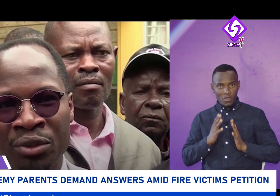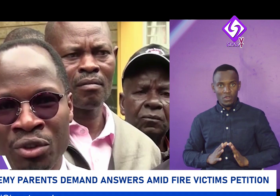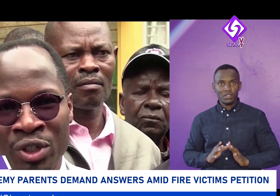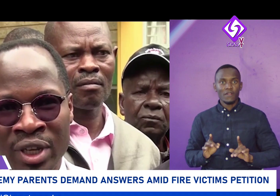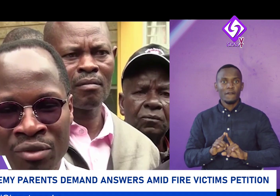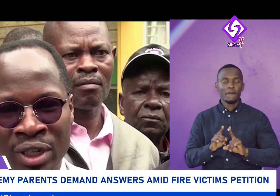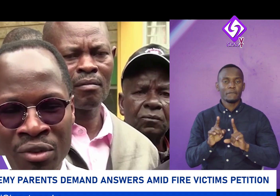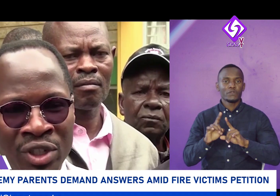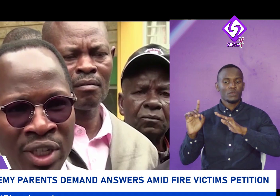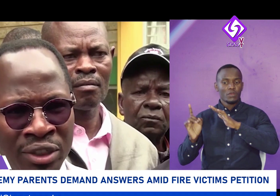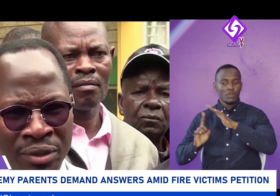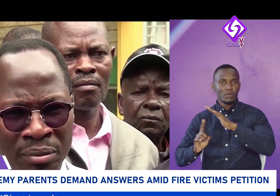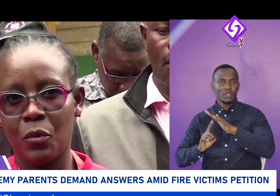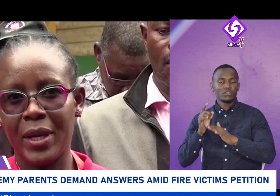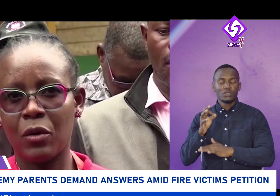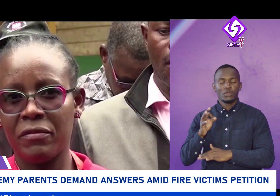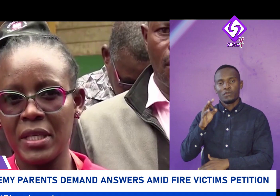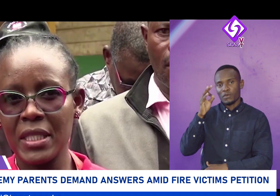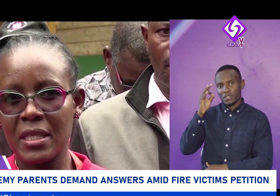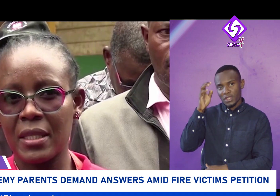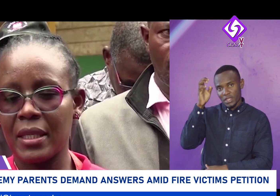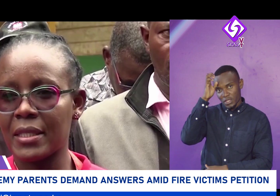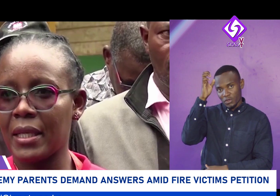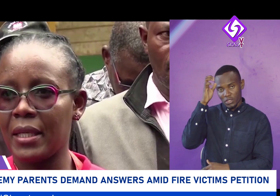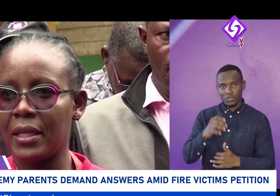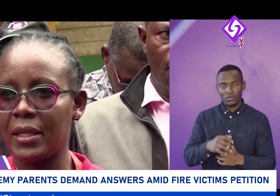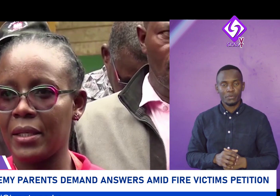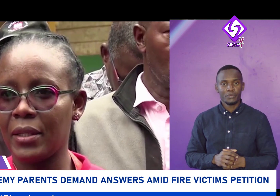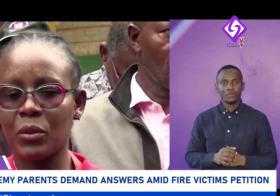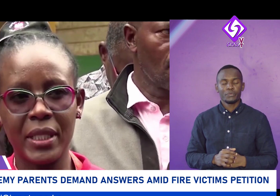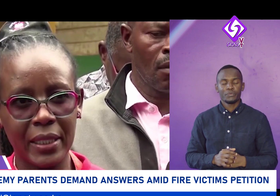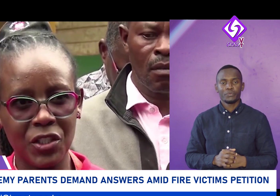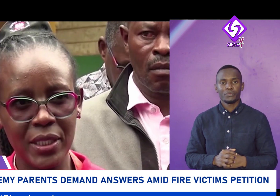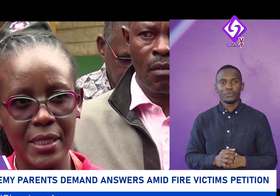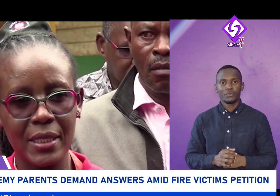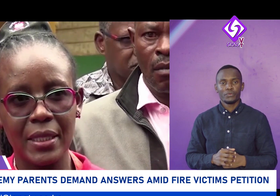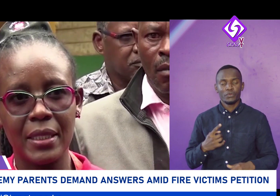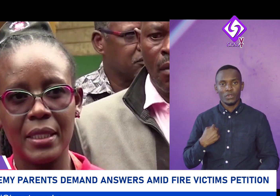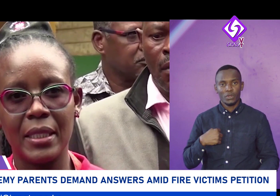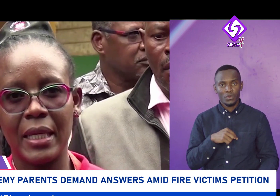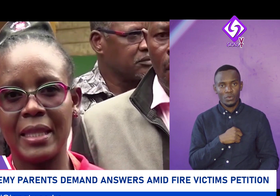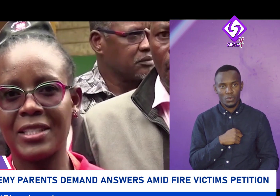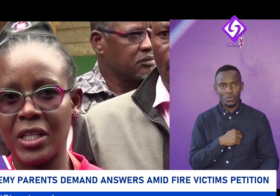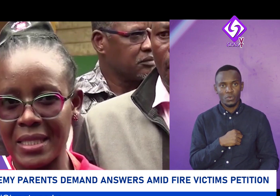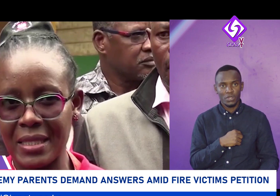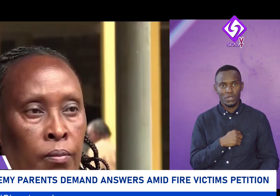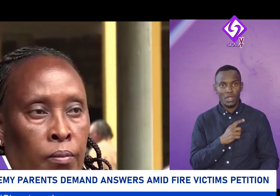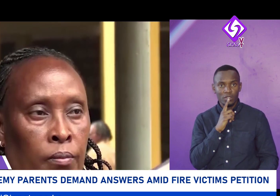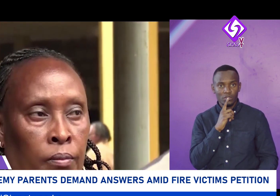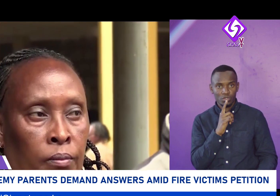Ministry of Education. We are convinced that there was negligence and that justice needs